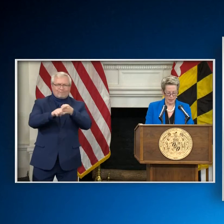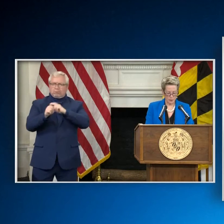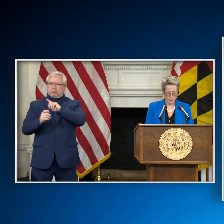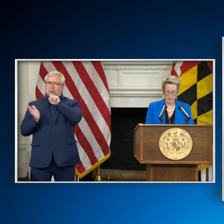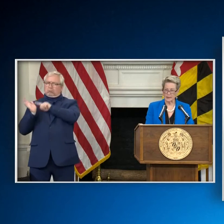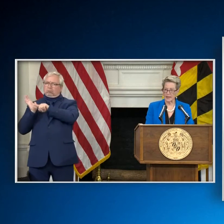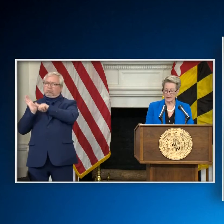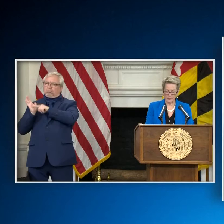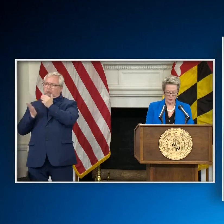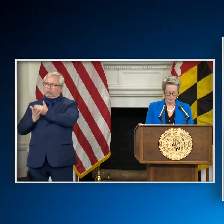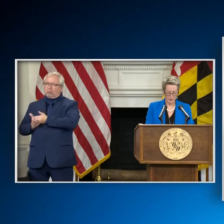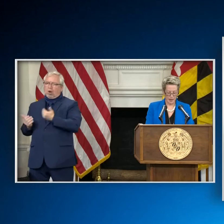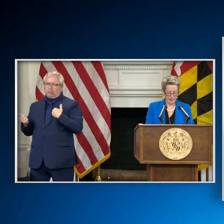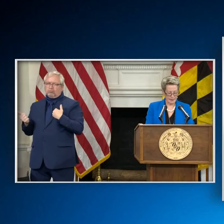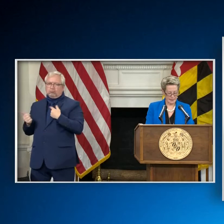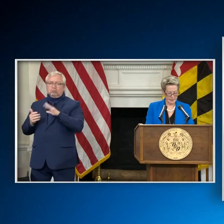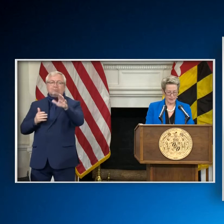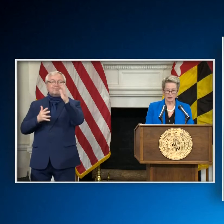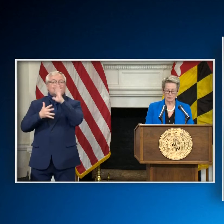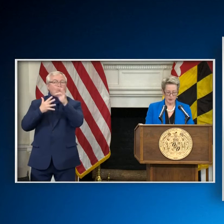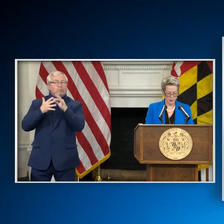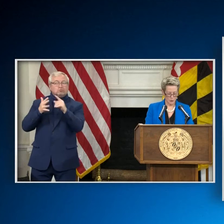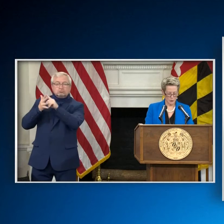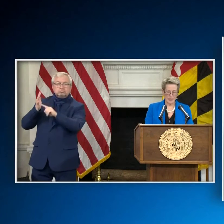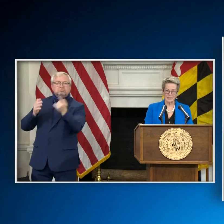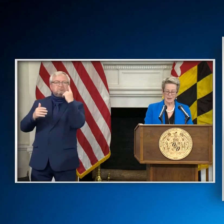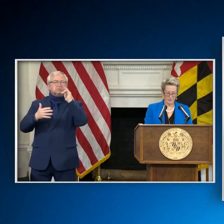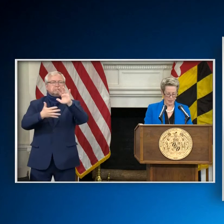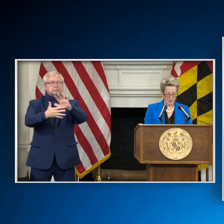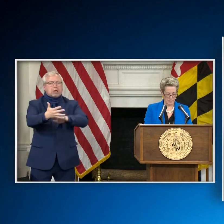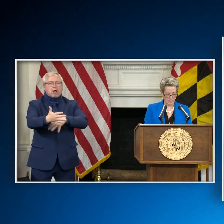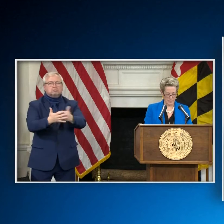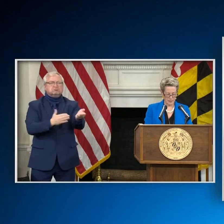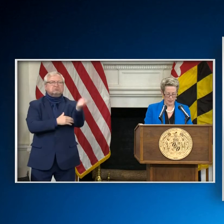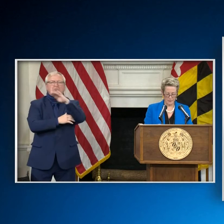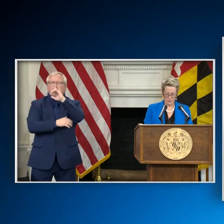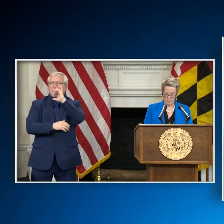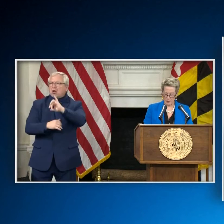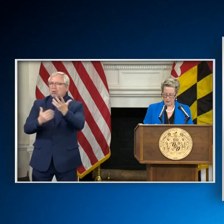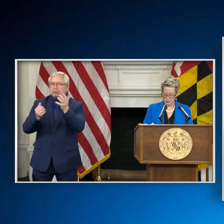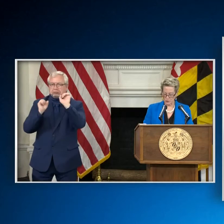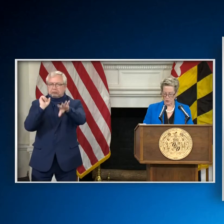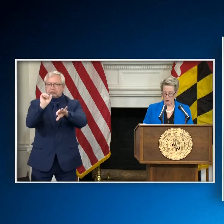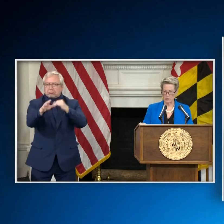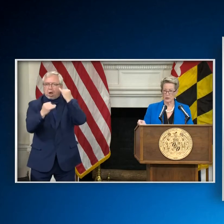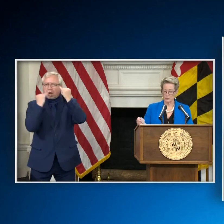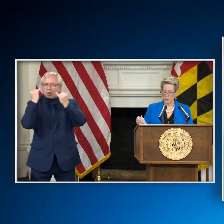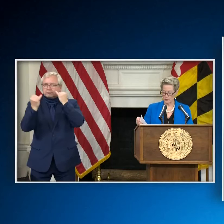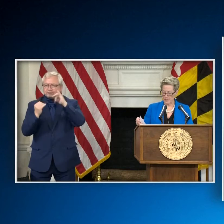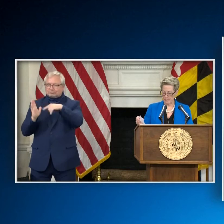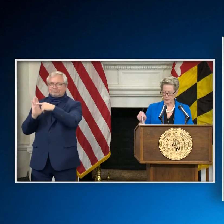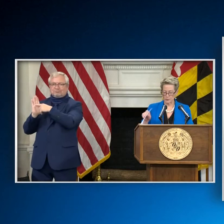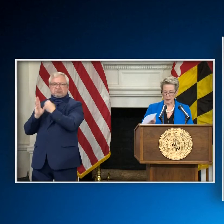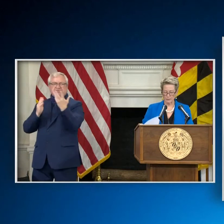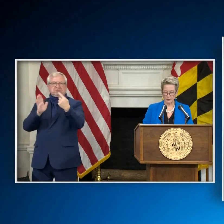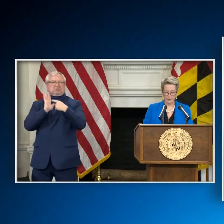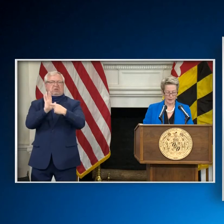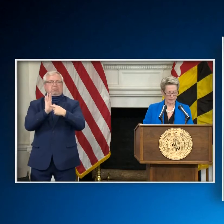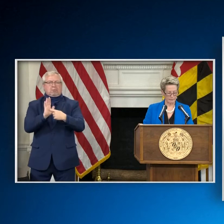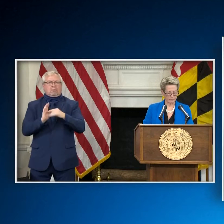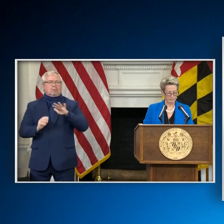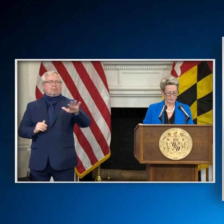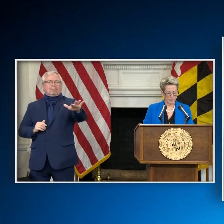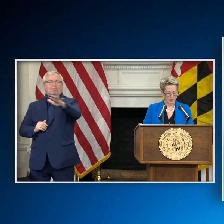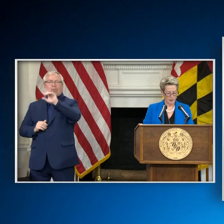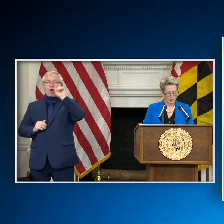sample schedules and calendar ideas that could be used and dovetails into the Governor's Maryland Strong Roadmap to Recovery